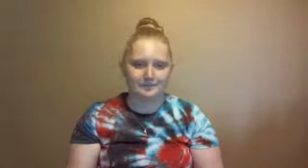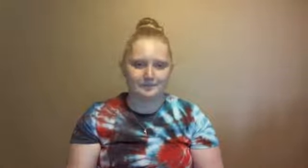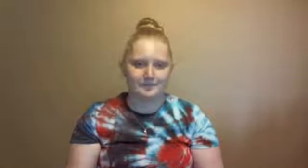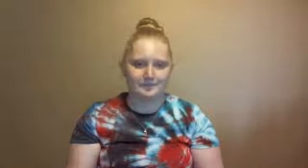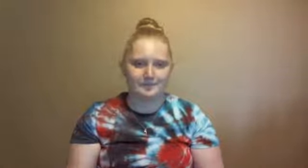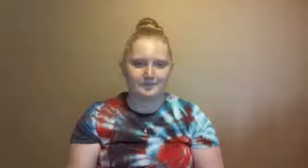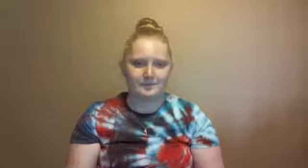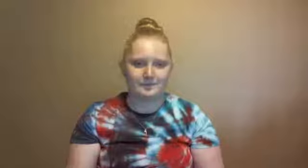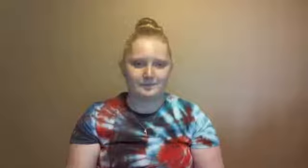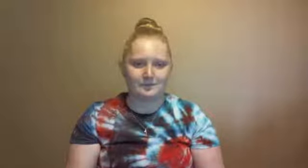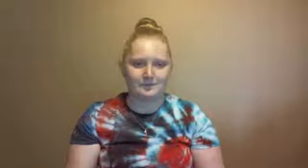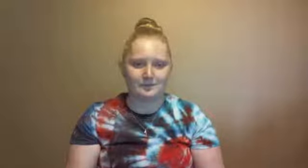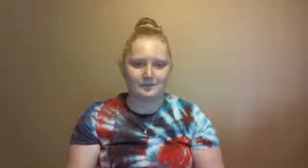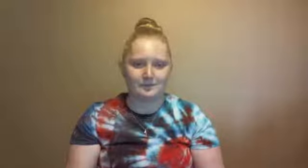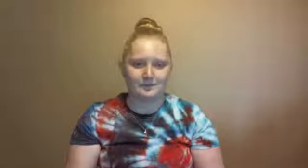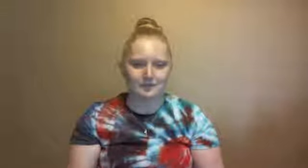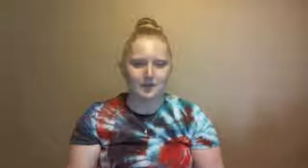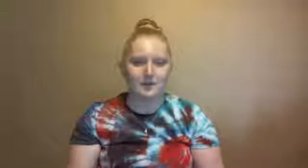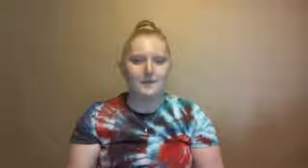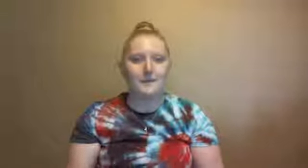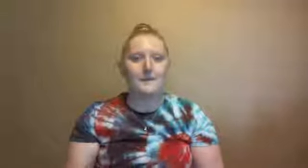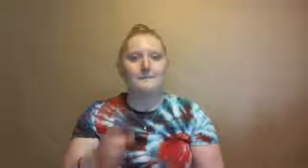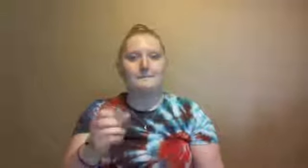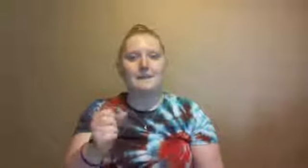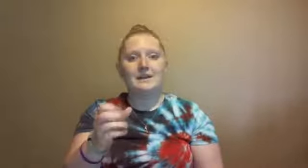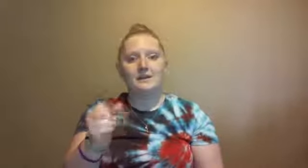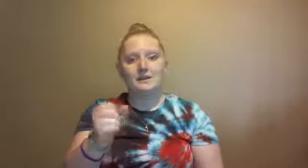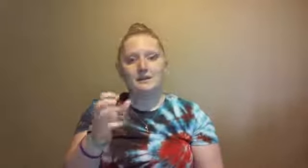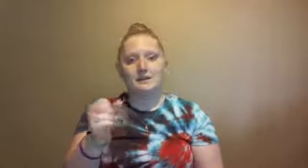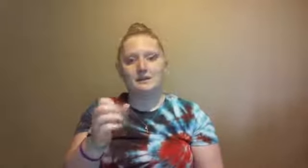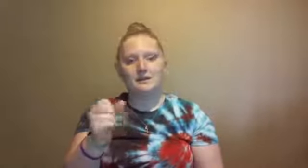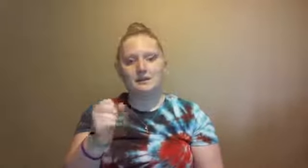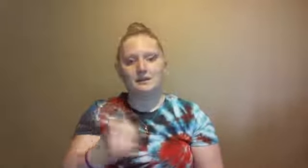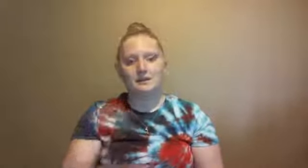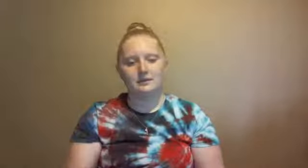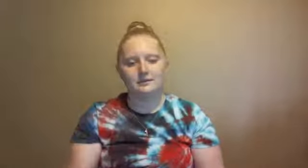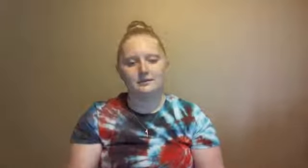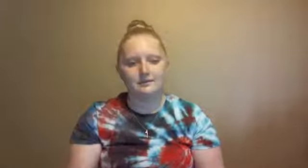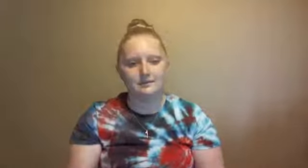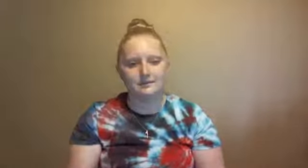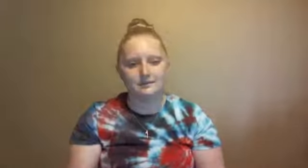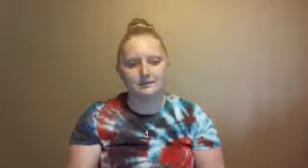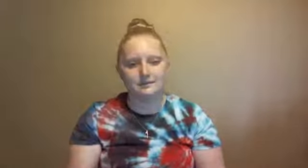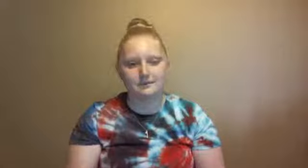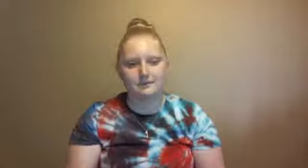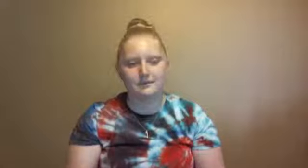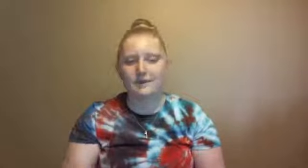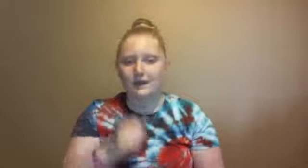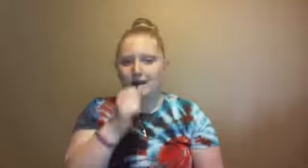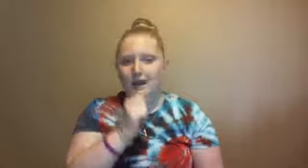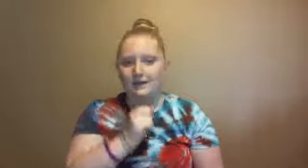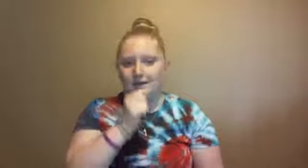Do you like milkshakes? Milk. Yes, I do. Yes, I Ice do.